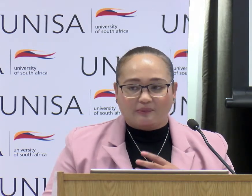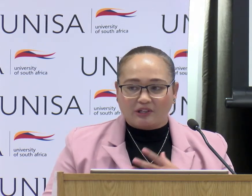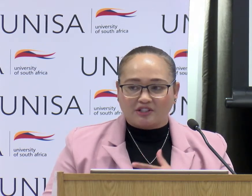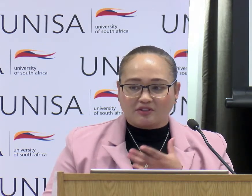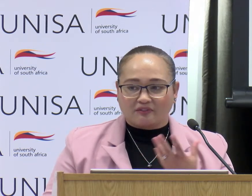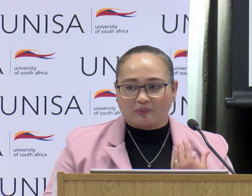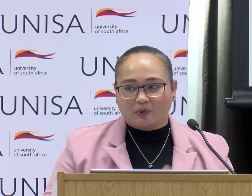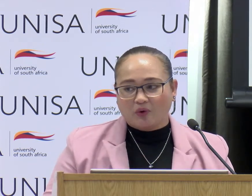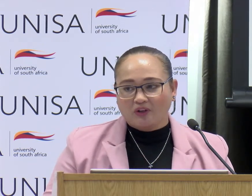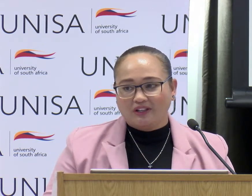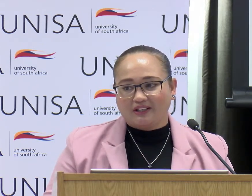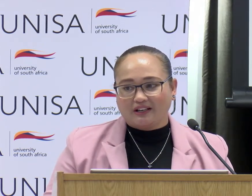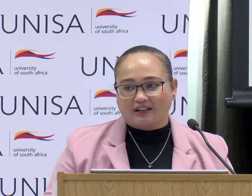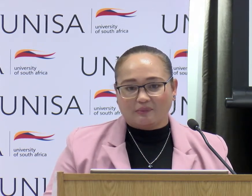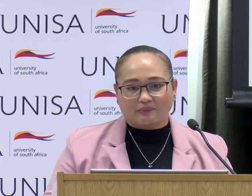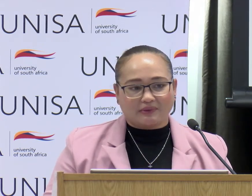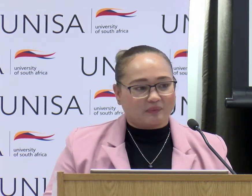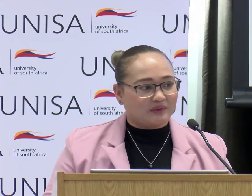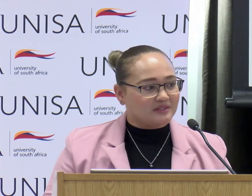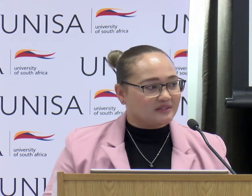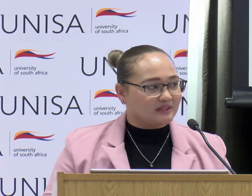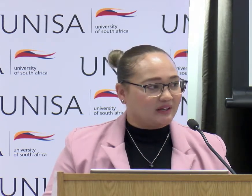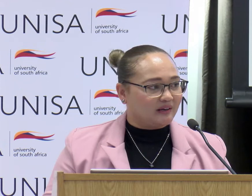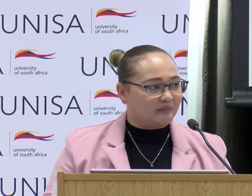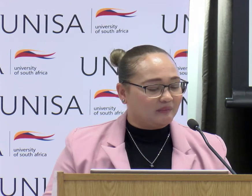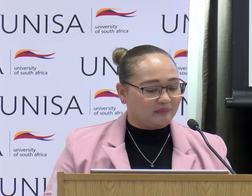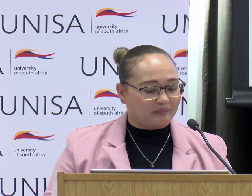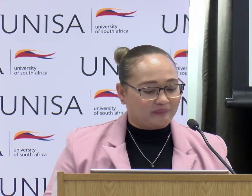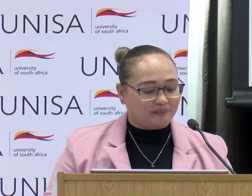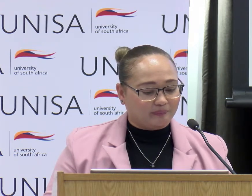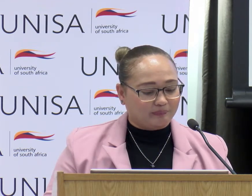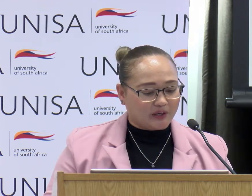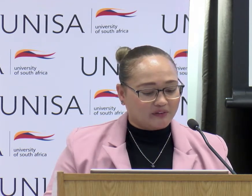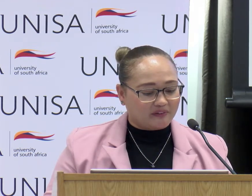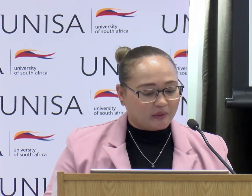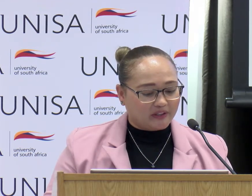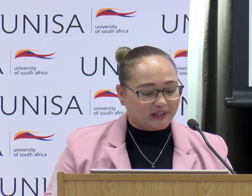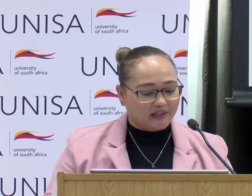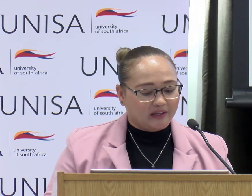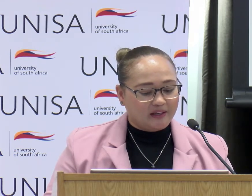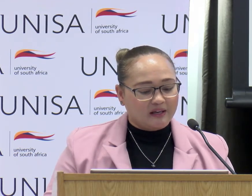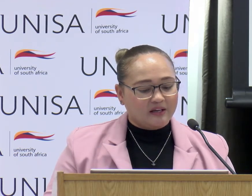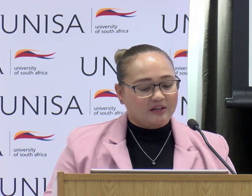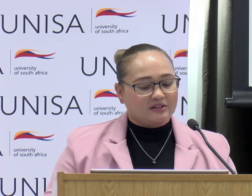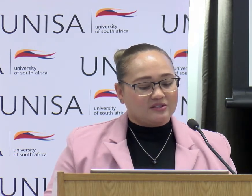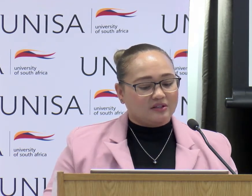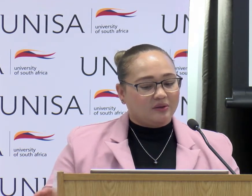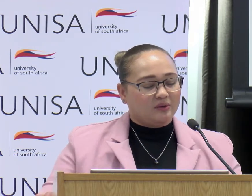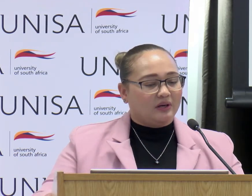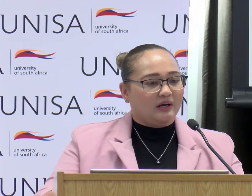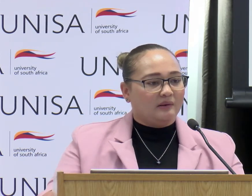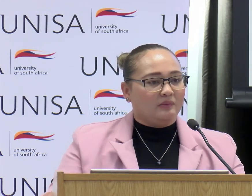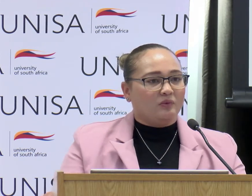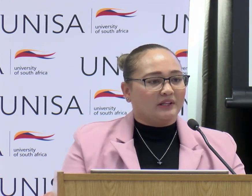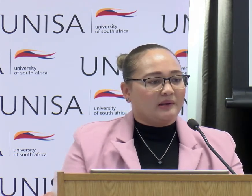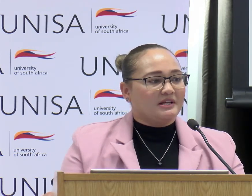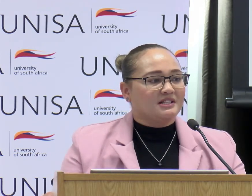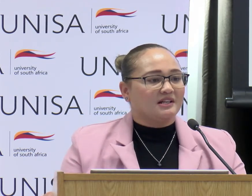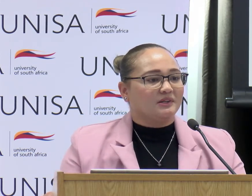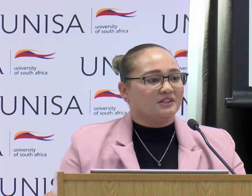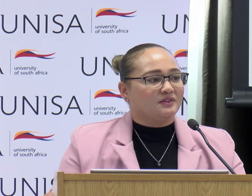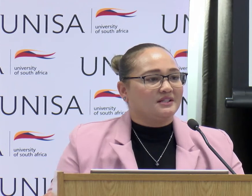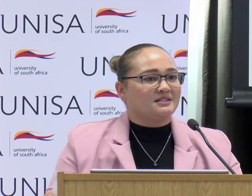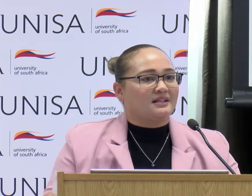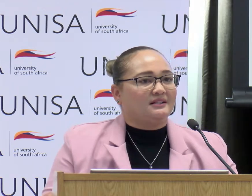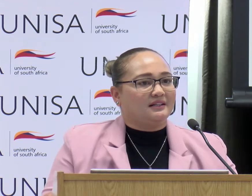We had pictures of the board. That was part of them are here. So what I